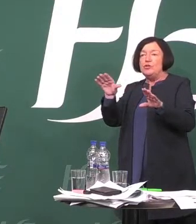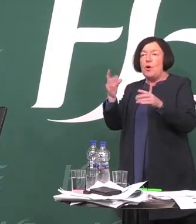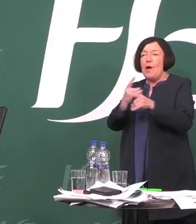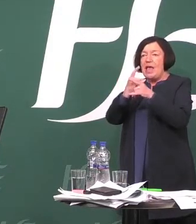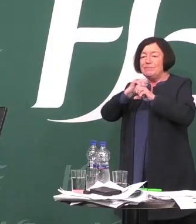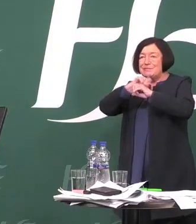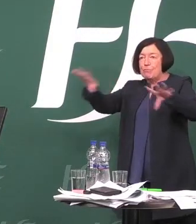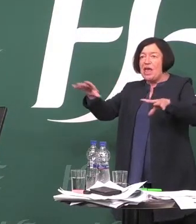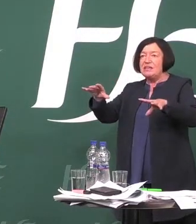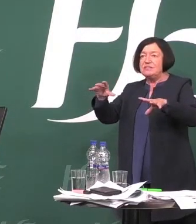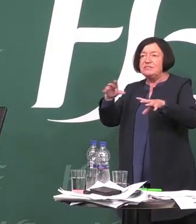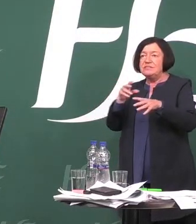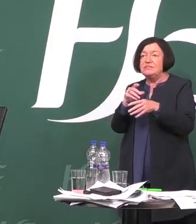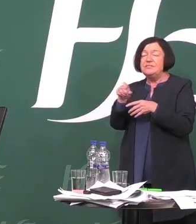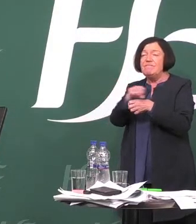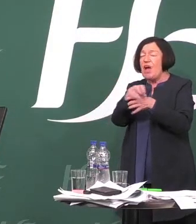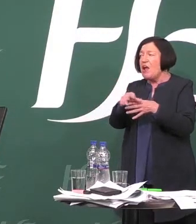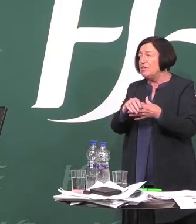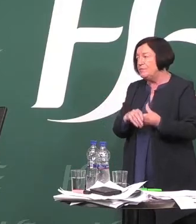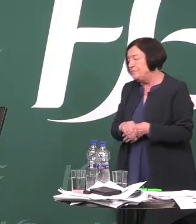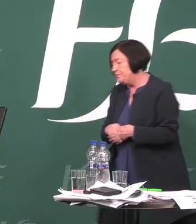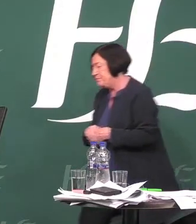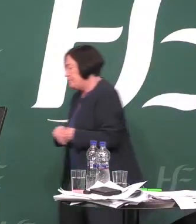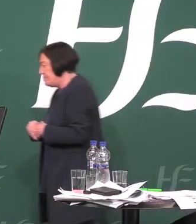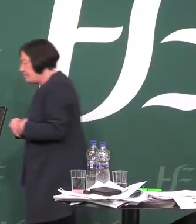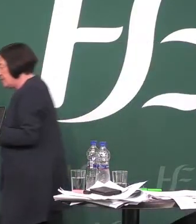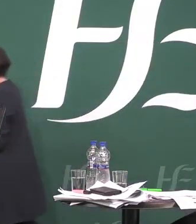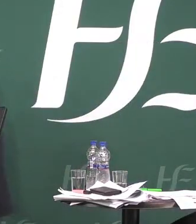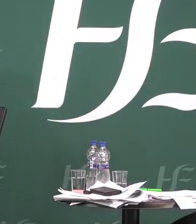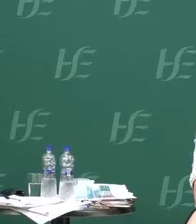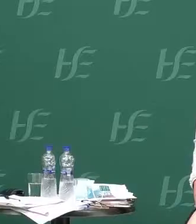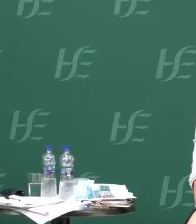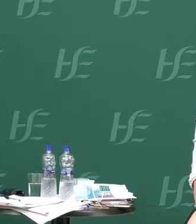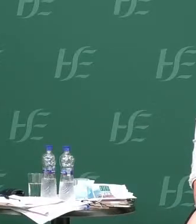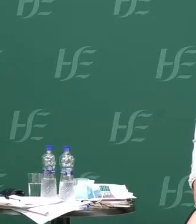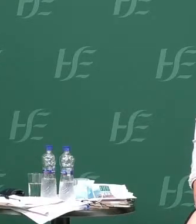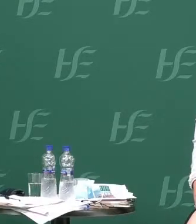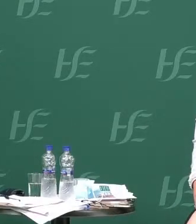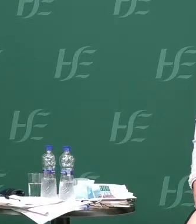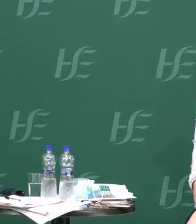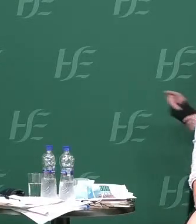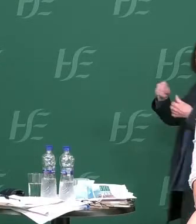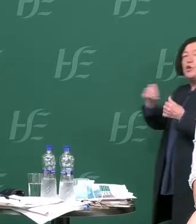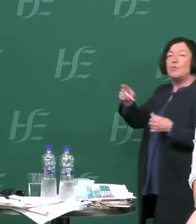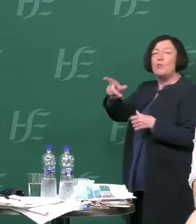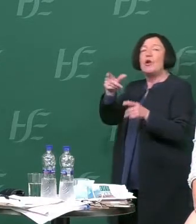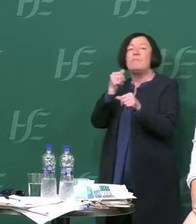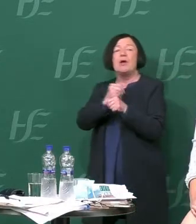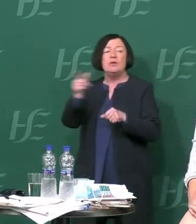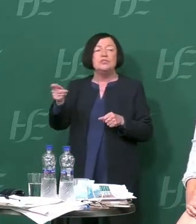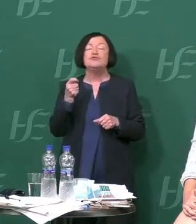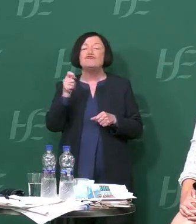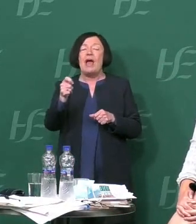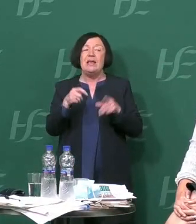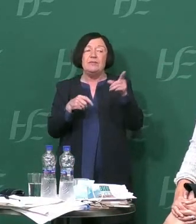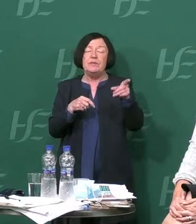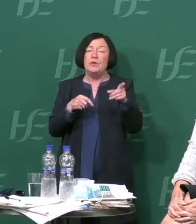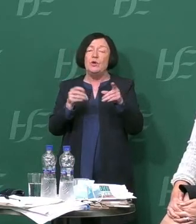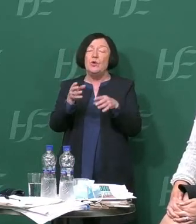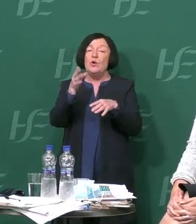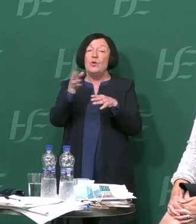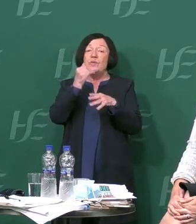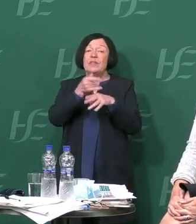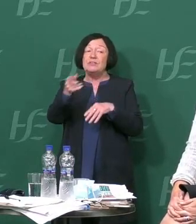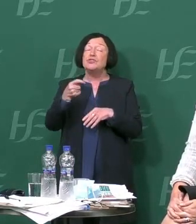virus. What Niamh was saying there as well, the transport, which is a very high. Yeah, within